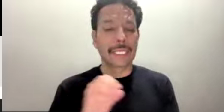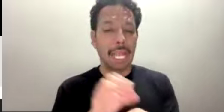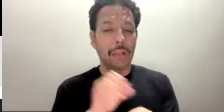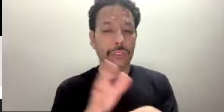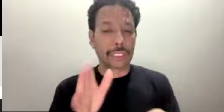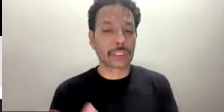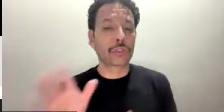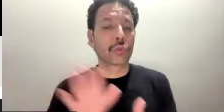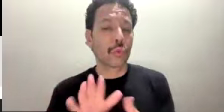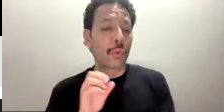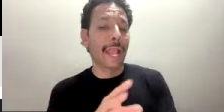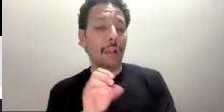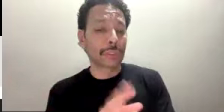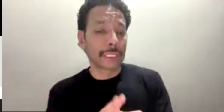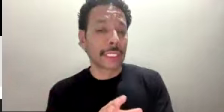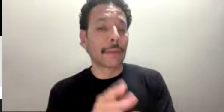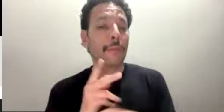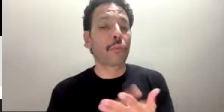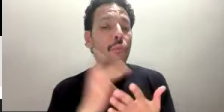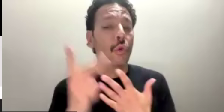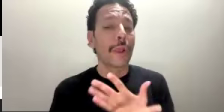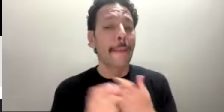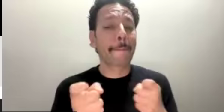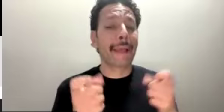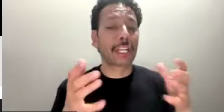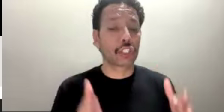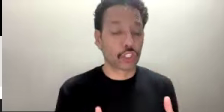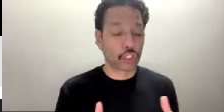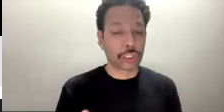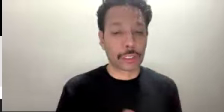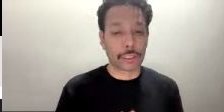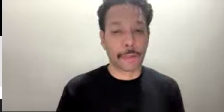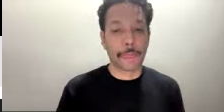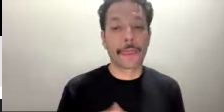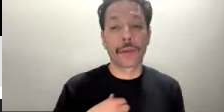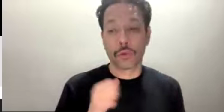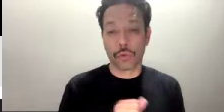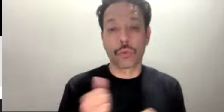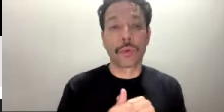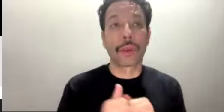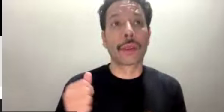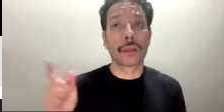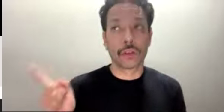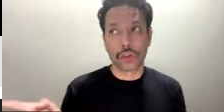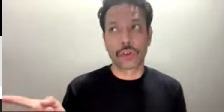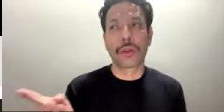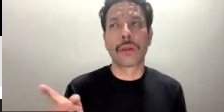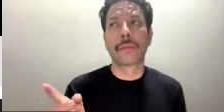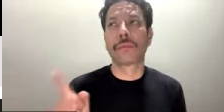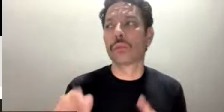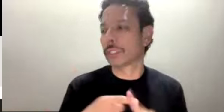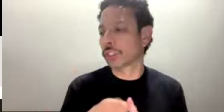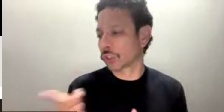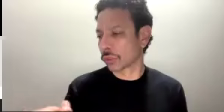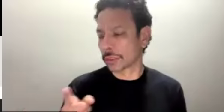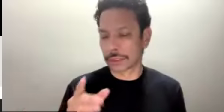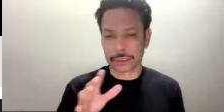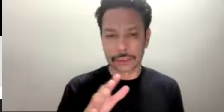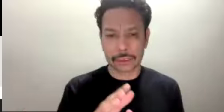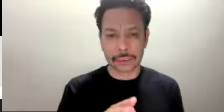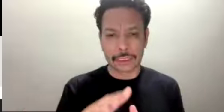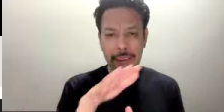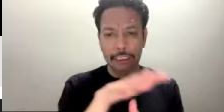school counseling program manager. And I've worked with Brittany when she was senior